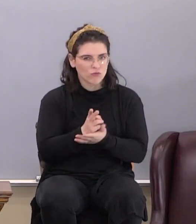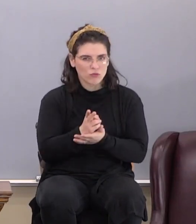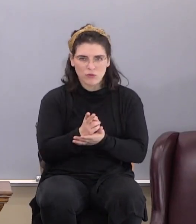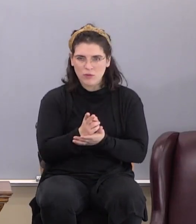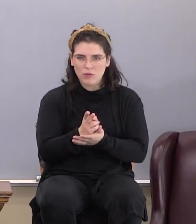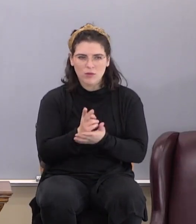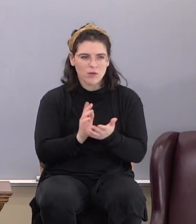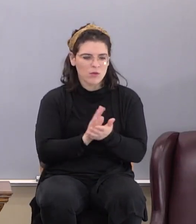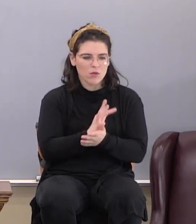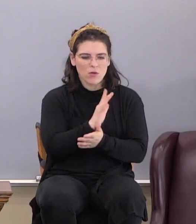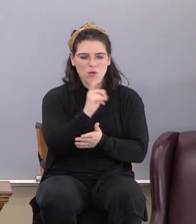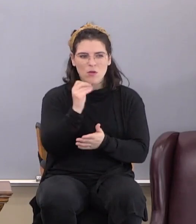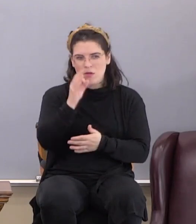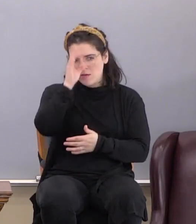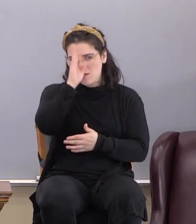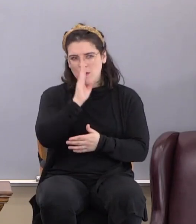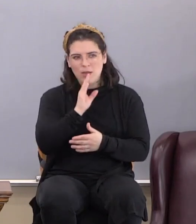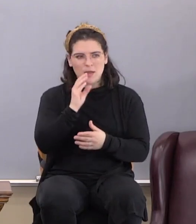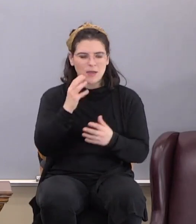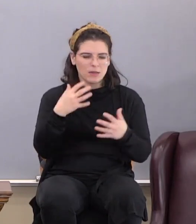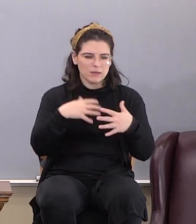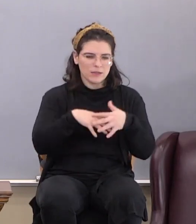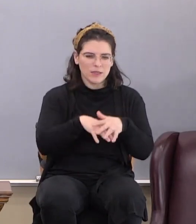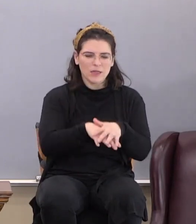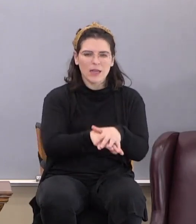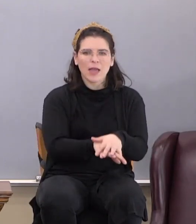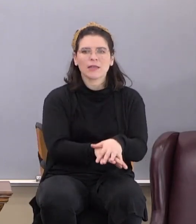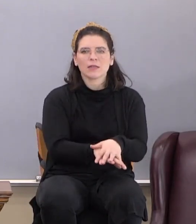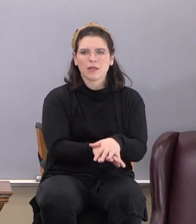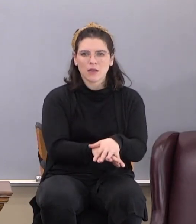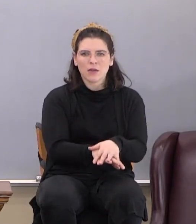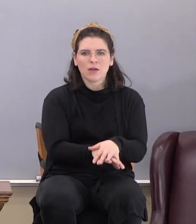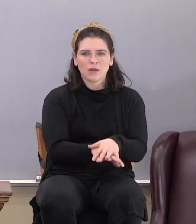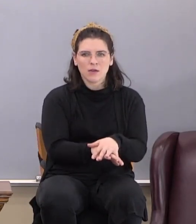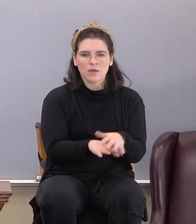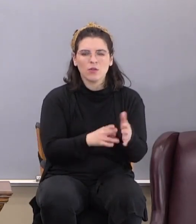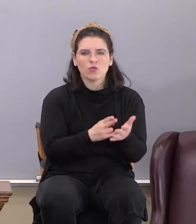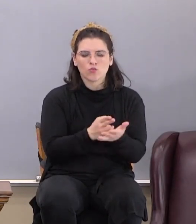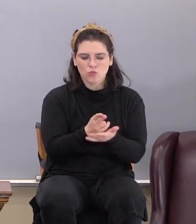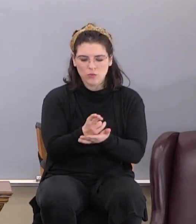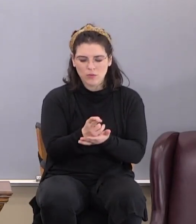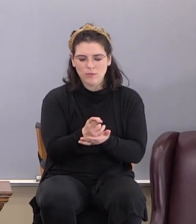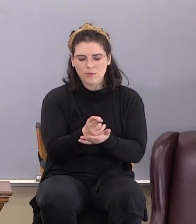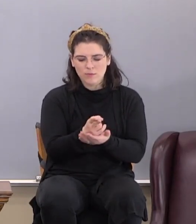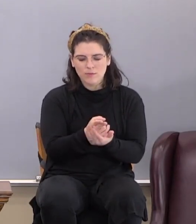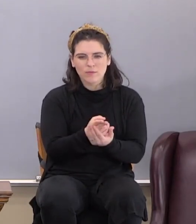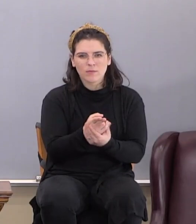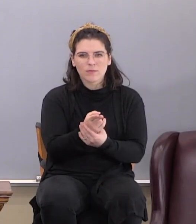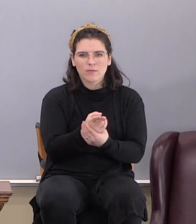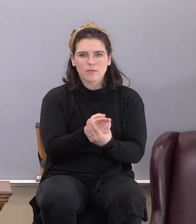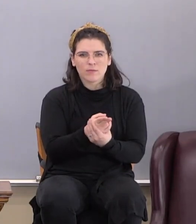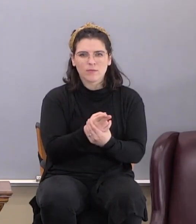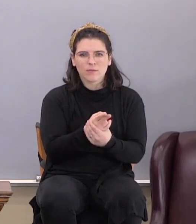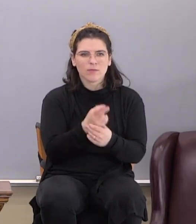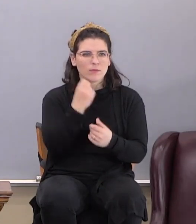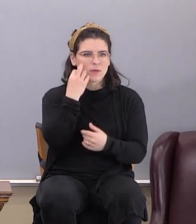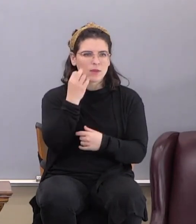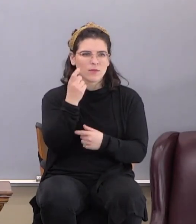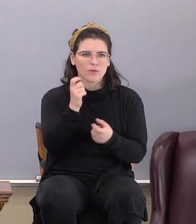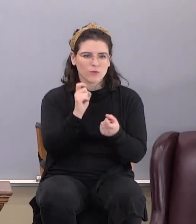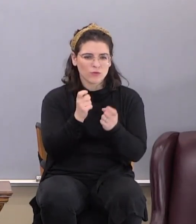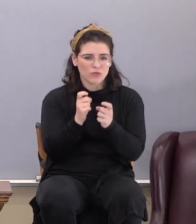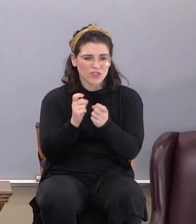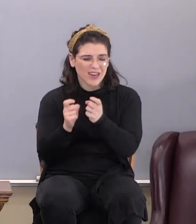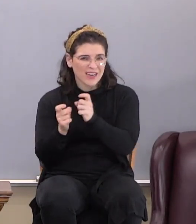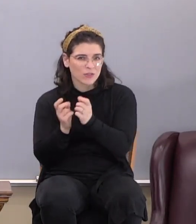The glory of God is intimately connected to the truth. And if you manipulate